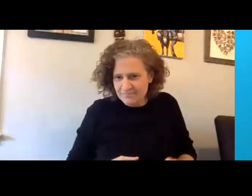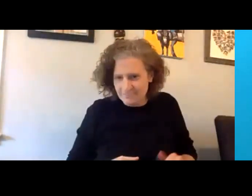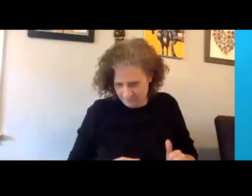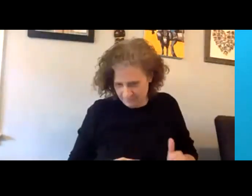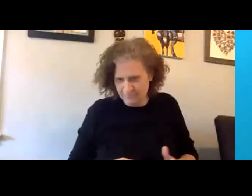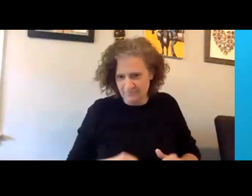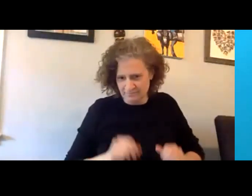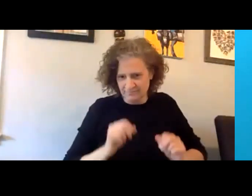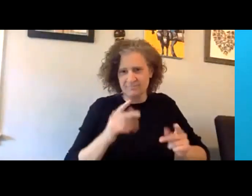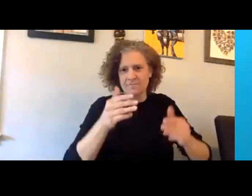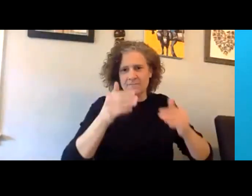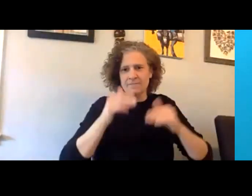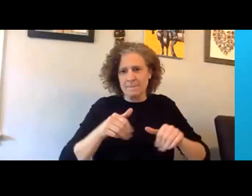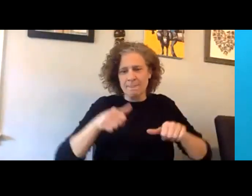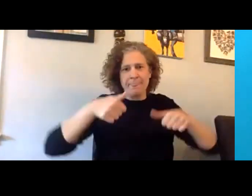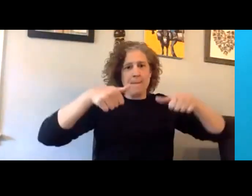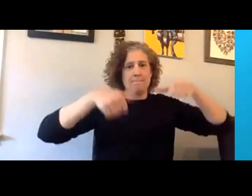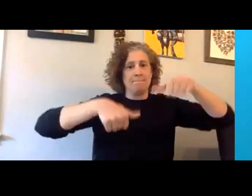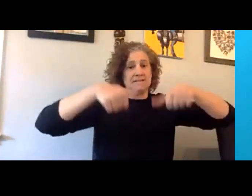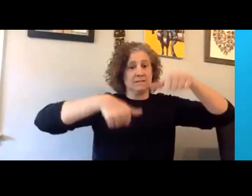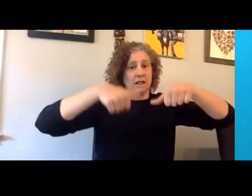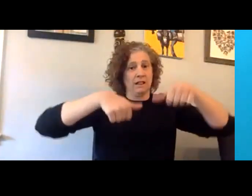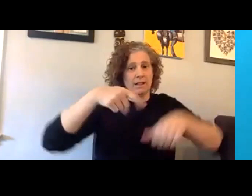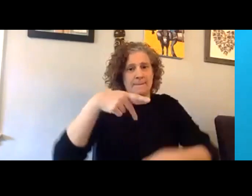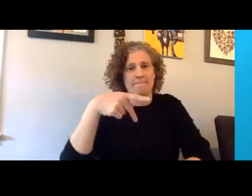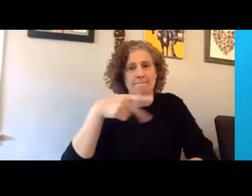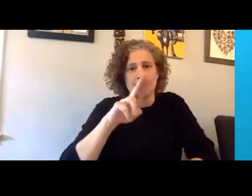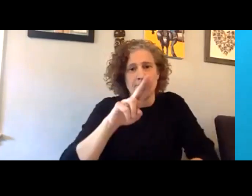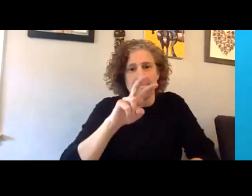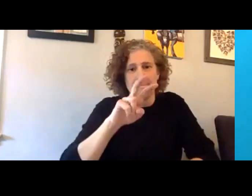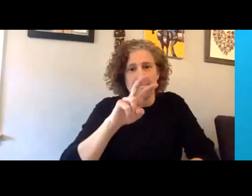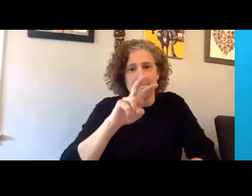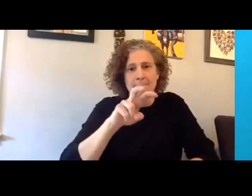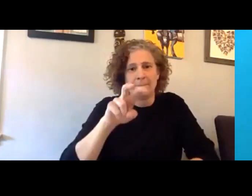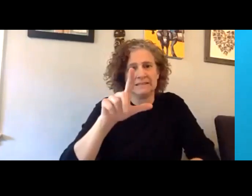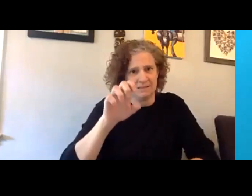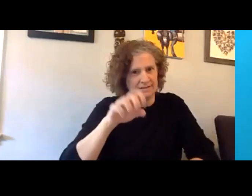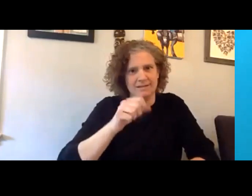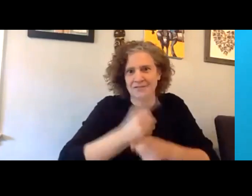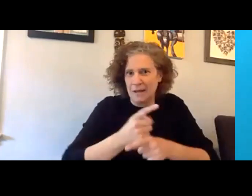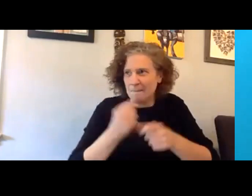themselves on the different rocks on the wall. Okay, and then we have puzzles.